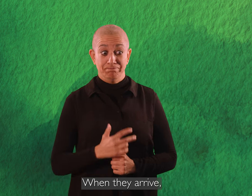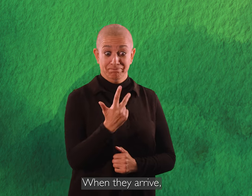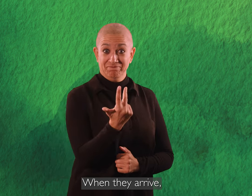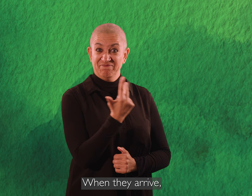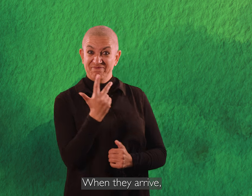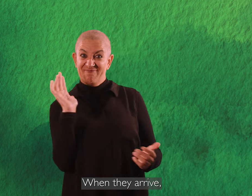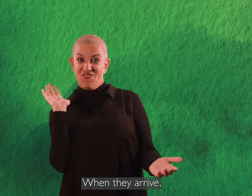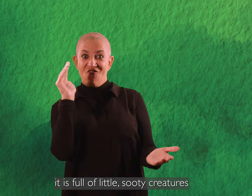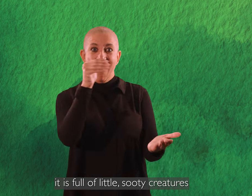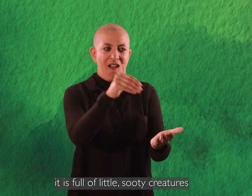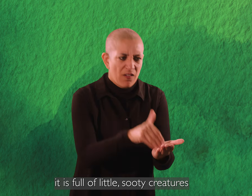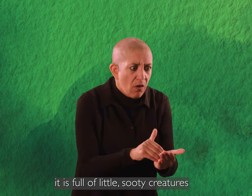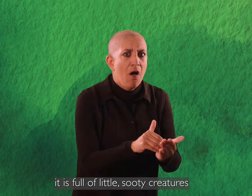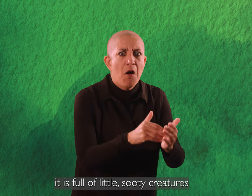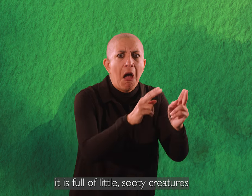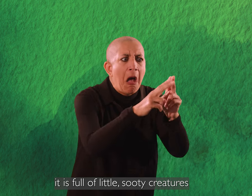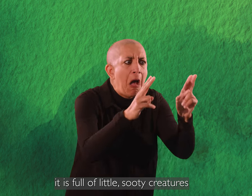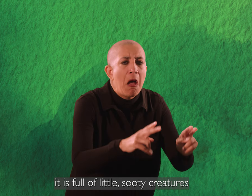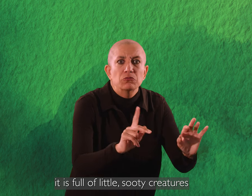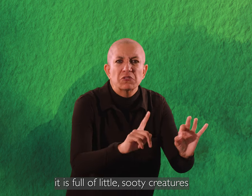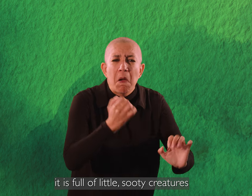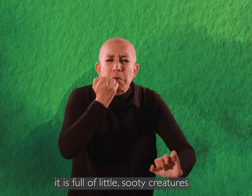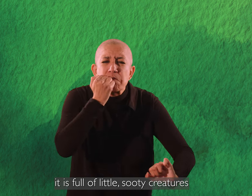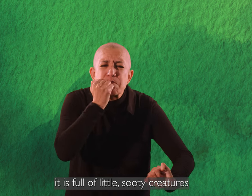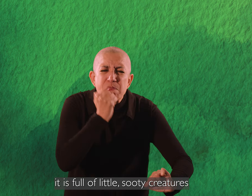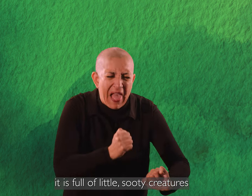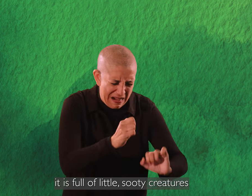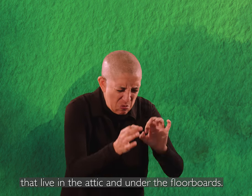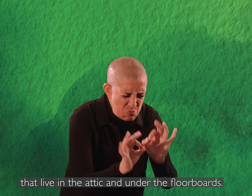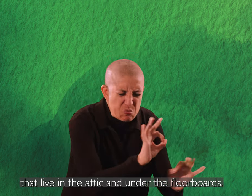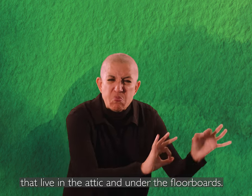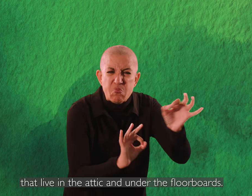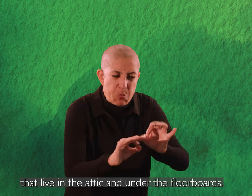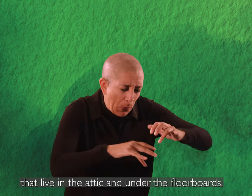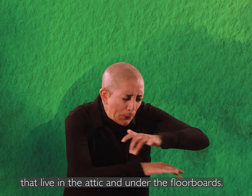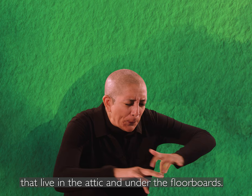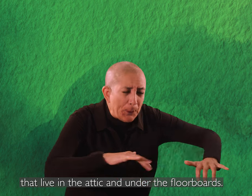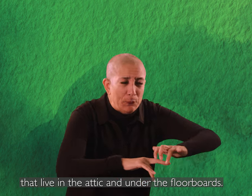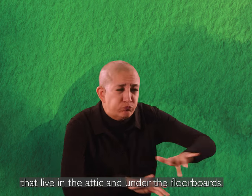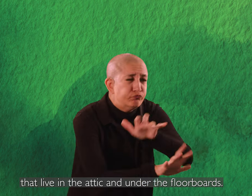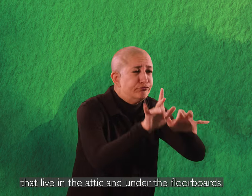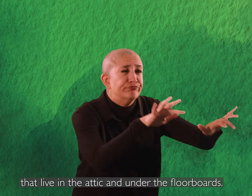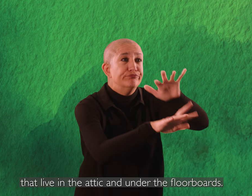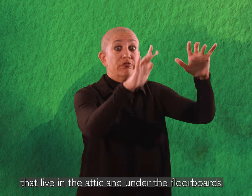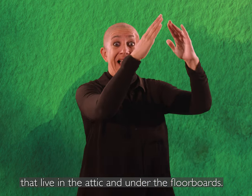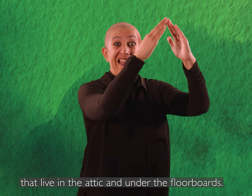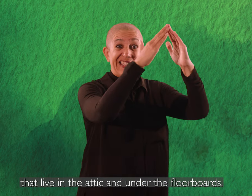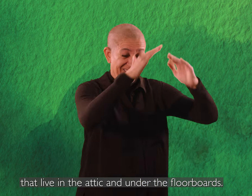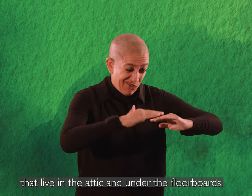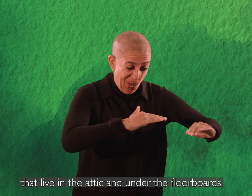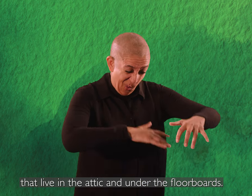When they arrive, it is full of little, sooty creatures that live in the attic and under the